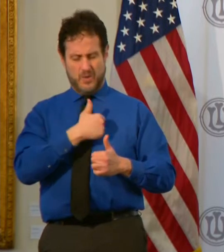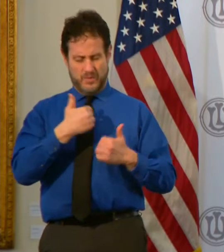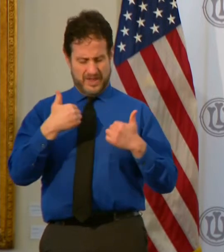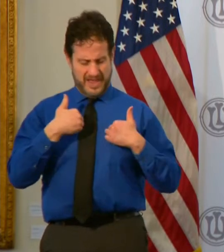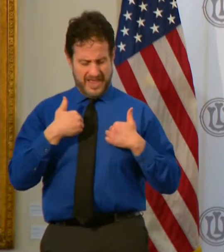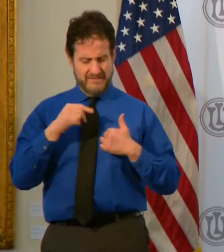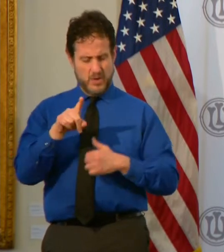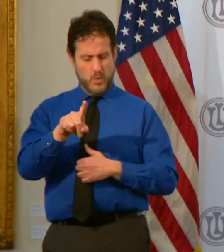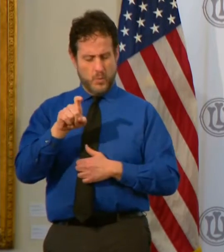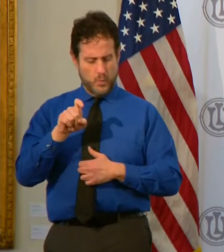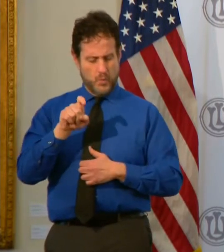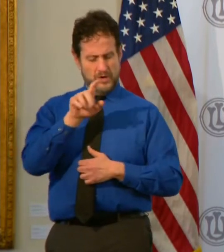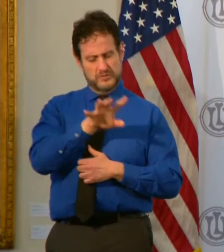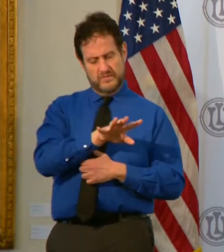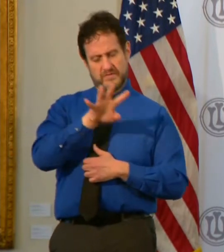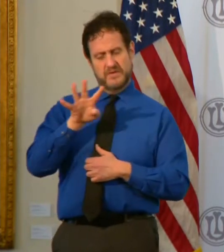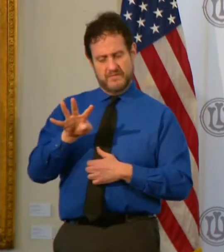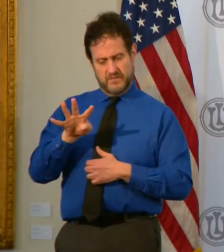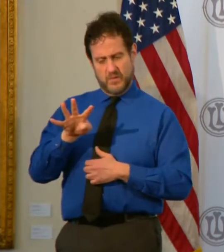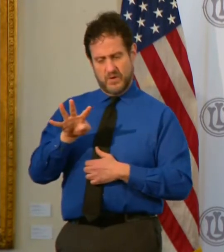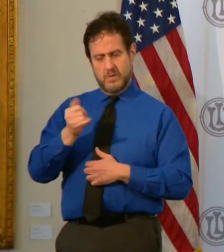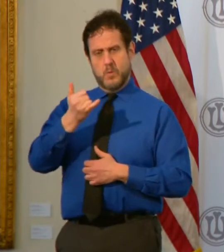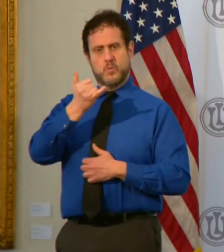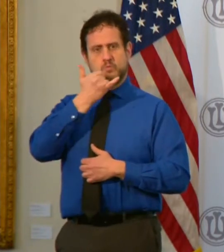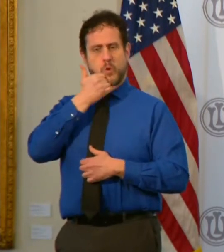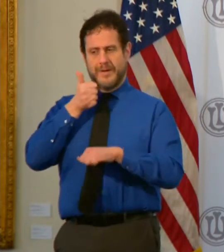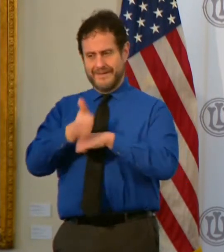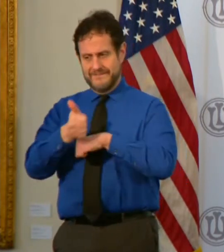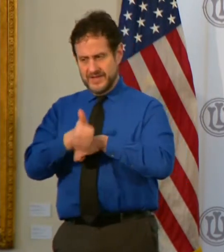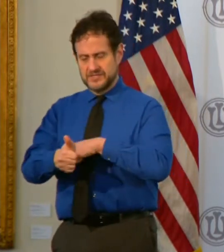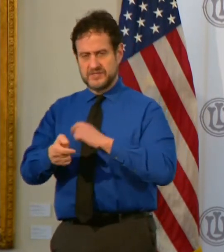154 wrongful convictions by Sergeant Watts,